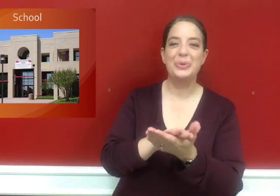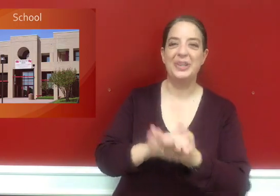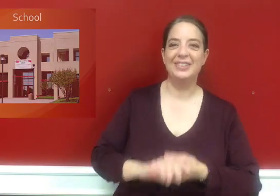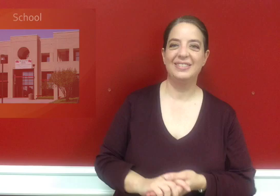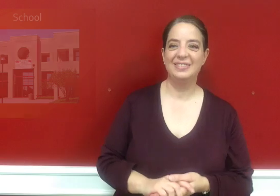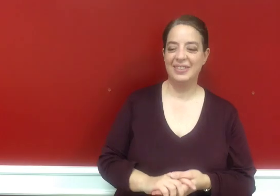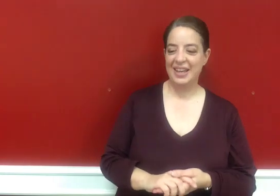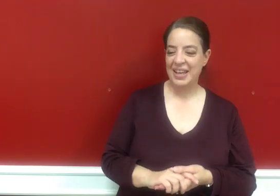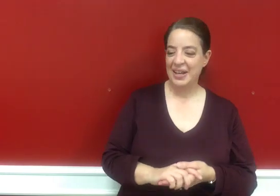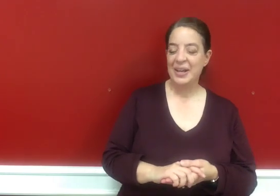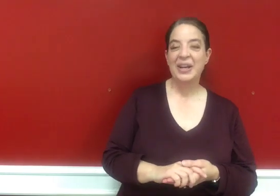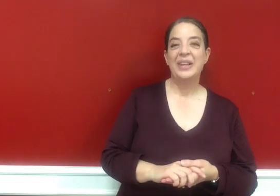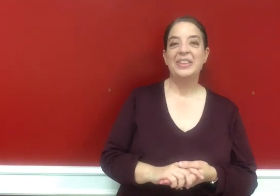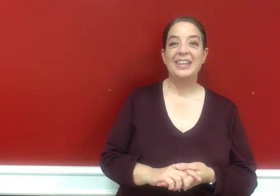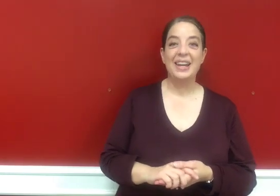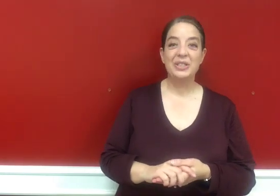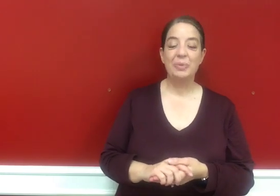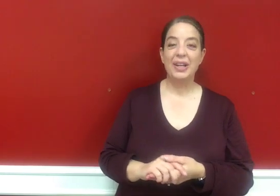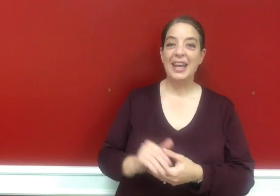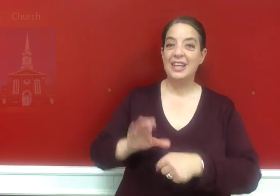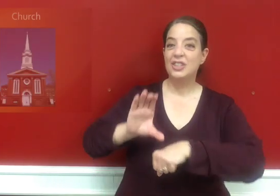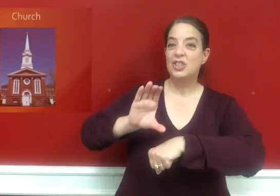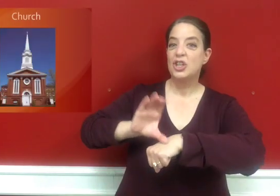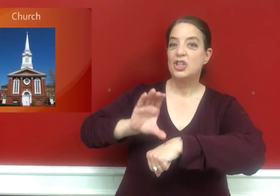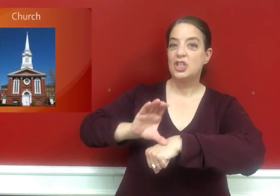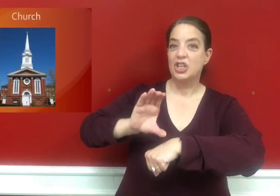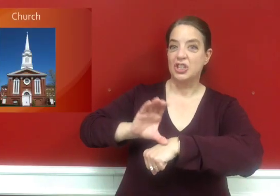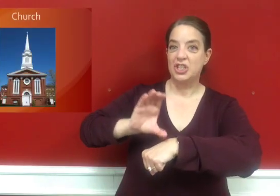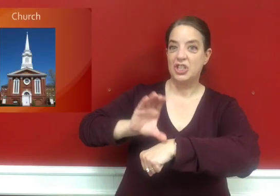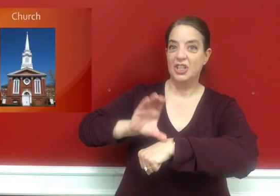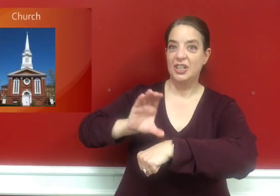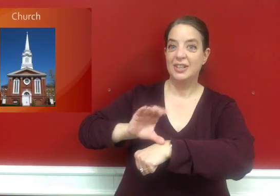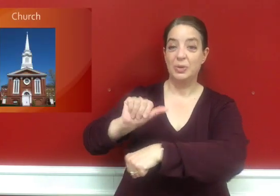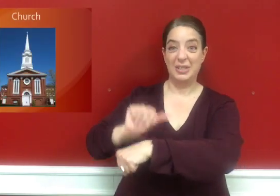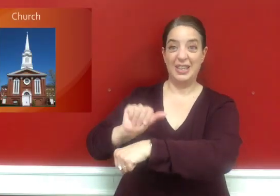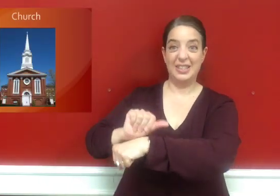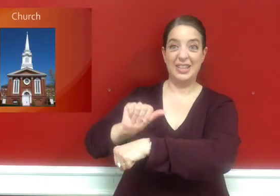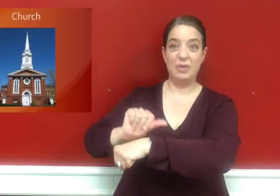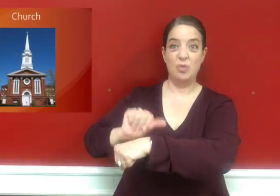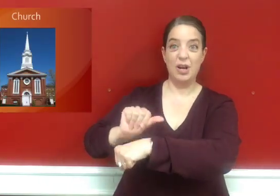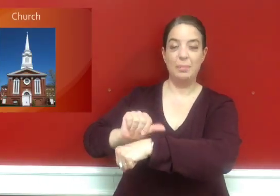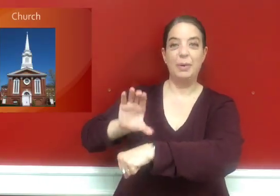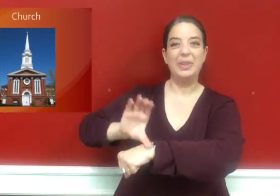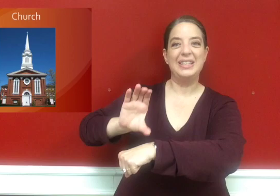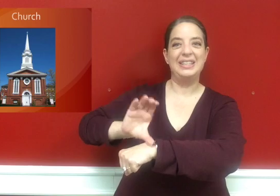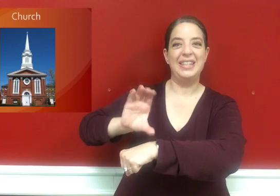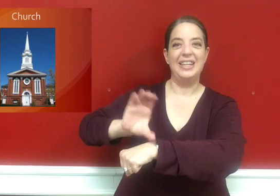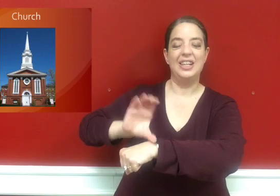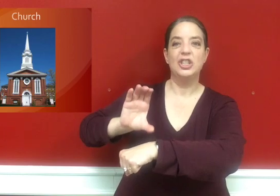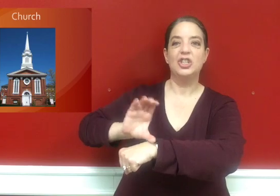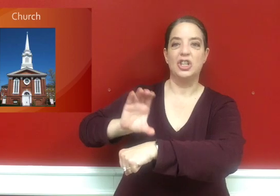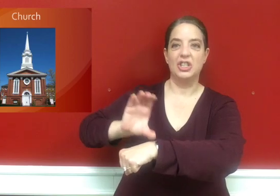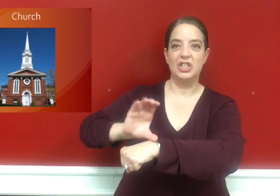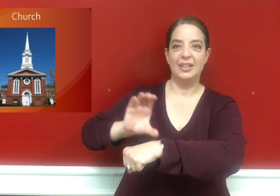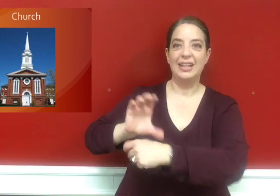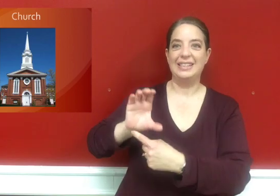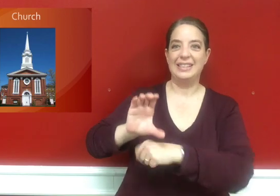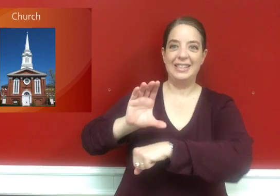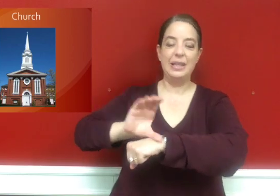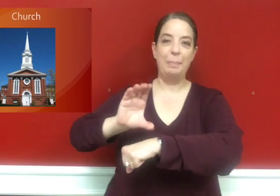School. The next one is church. So it's like the sign work, but with a C. Church. It's a C that